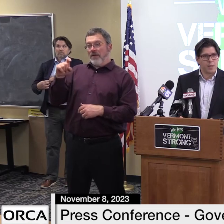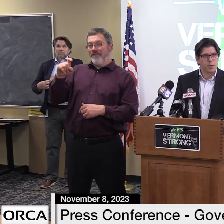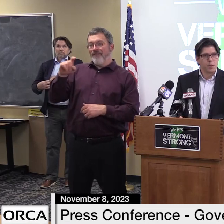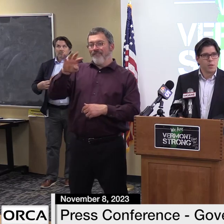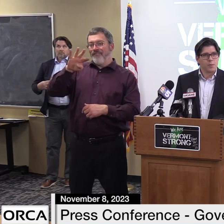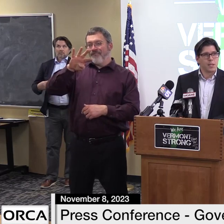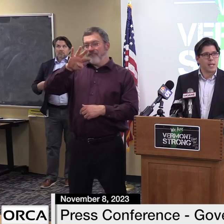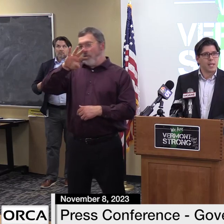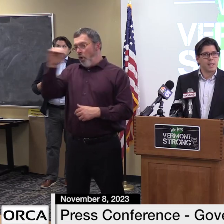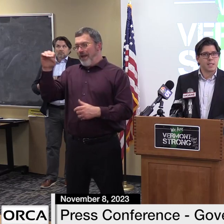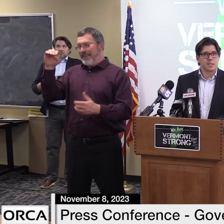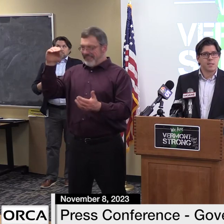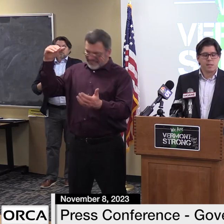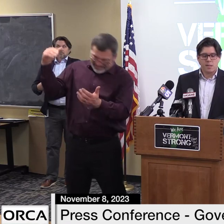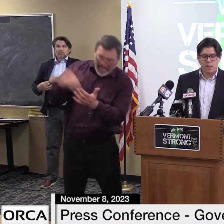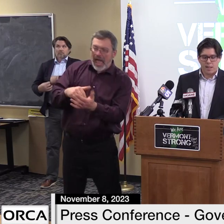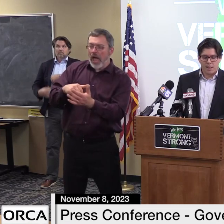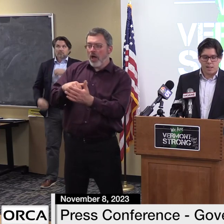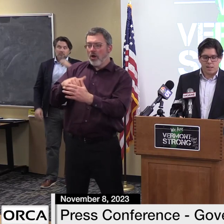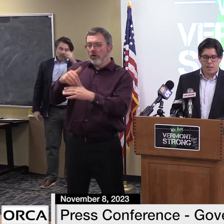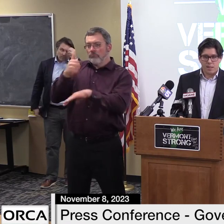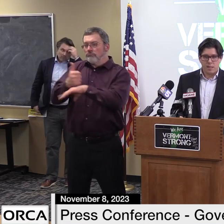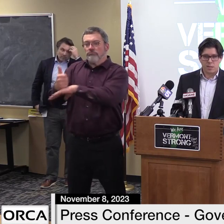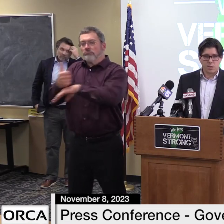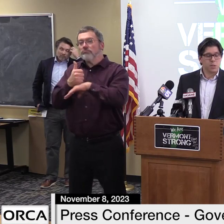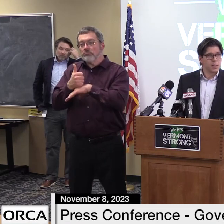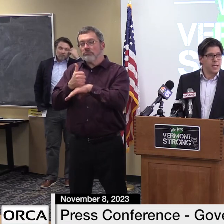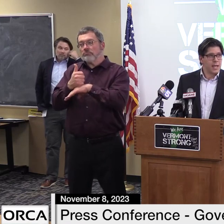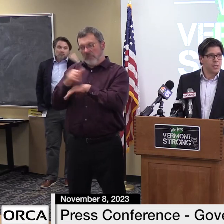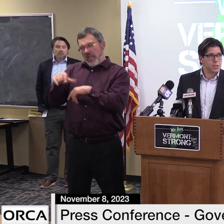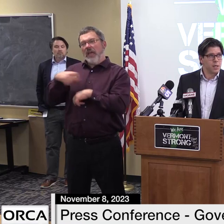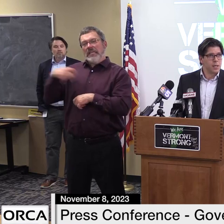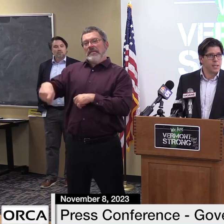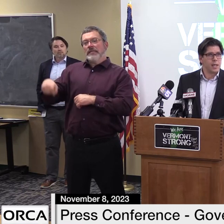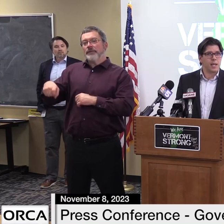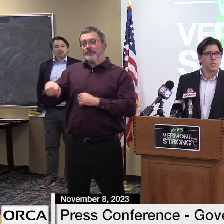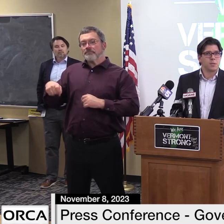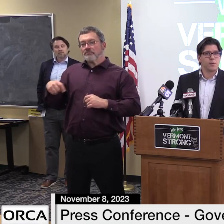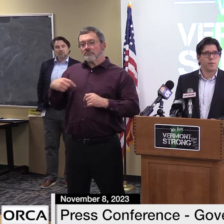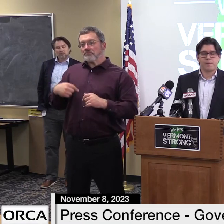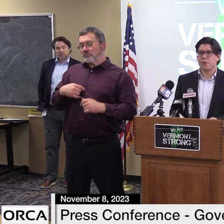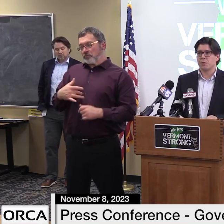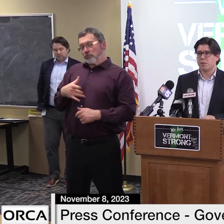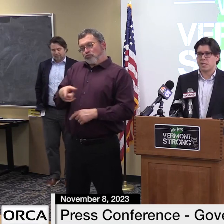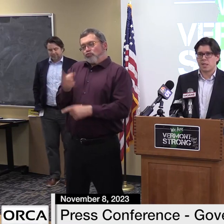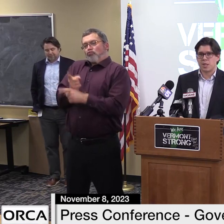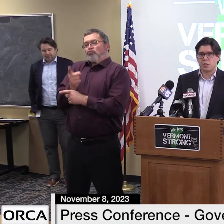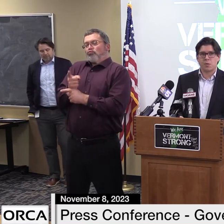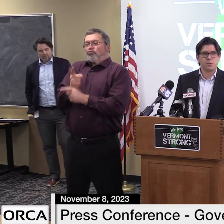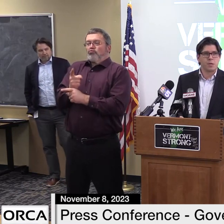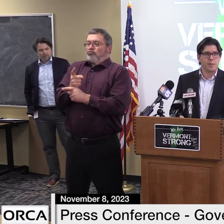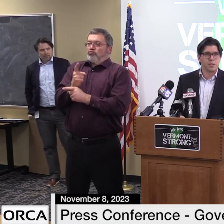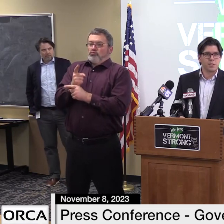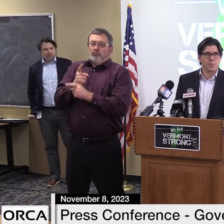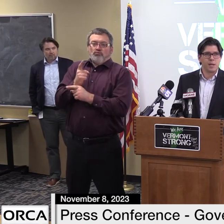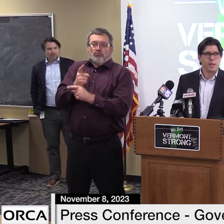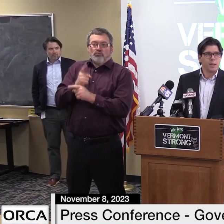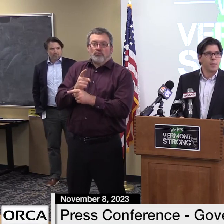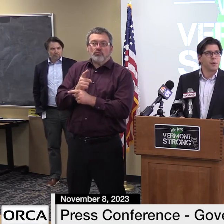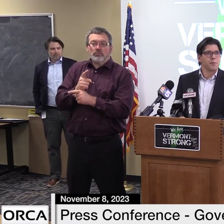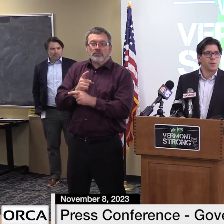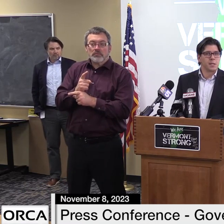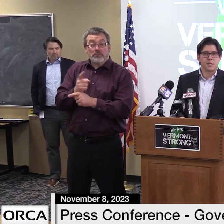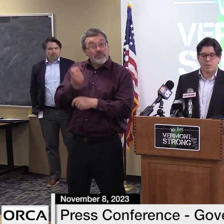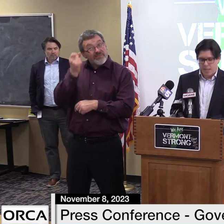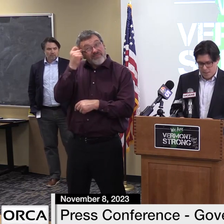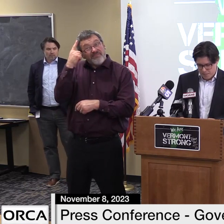talked about, we think is certainly an accurate target, and further investigation, which will come out in the spring,